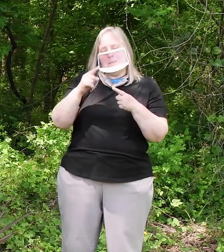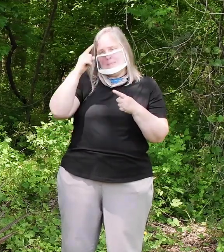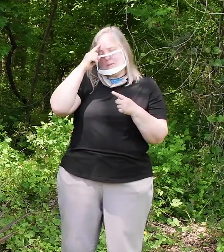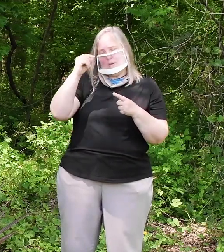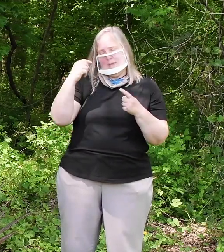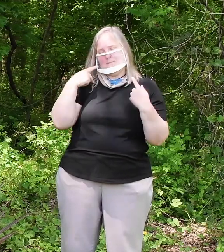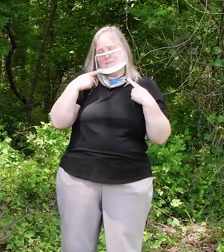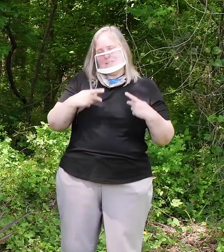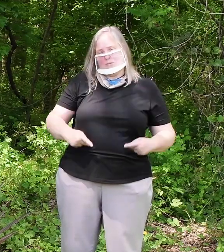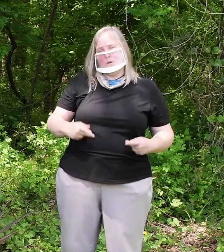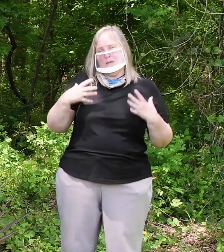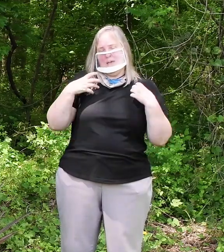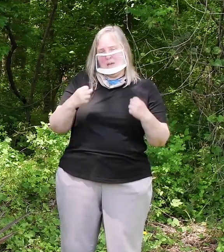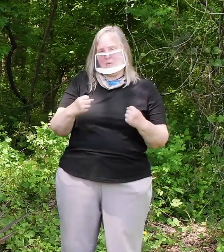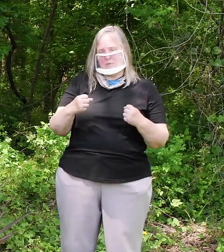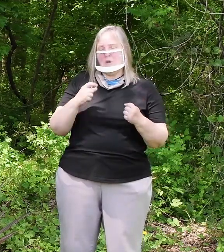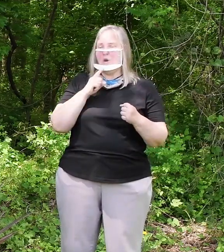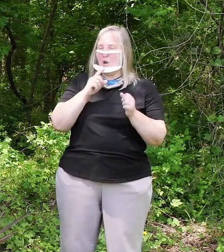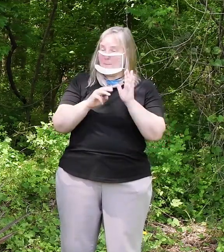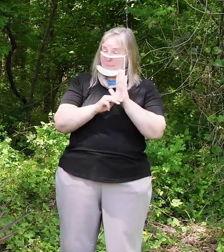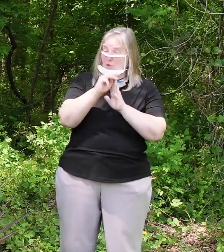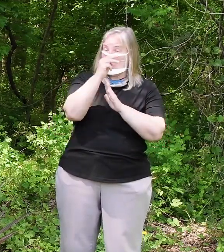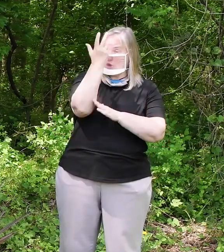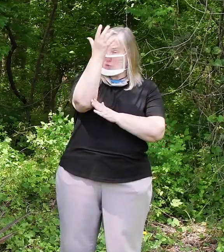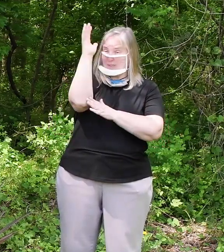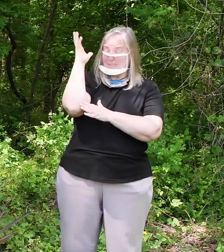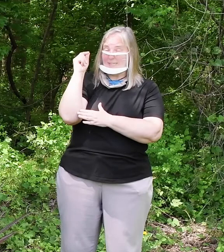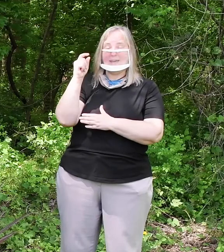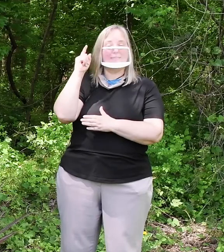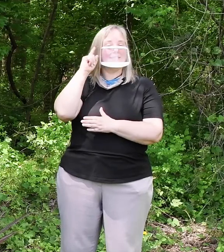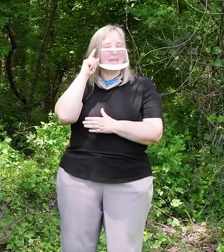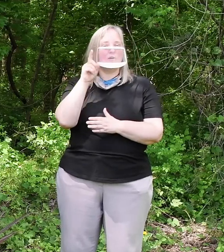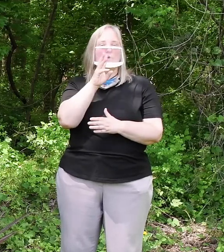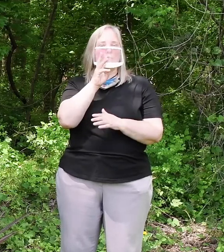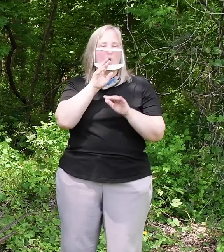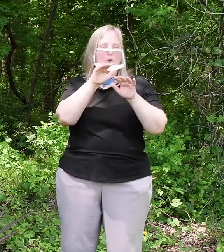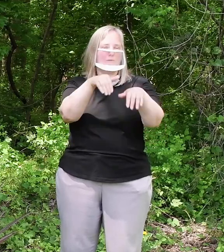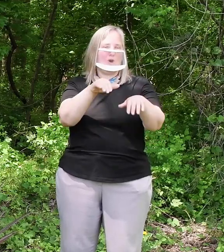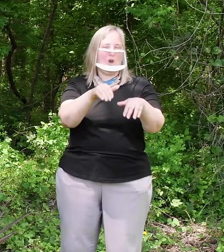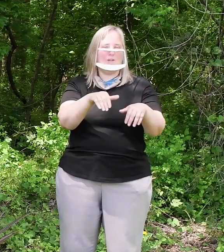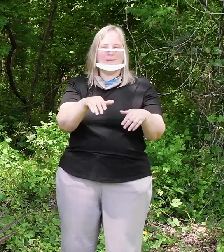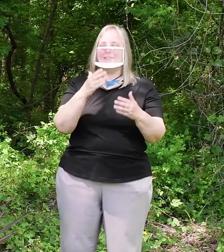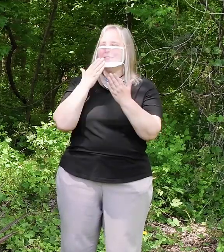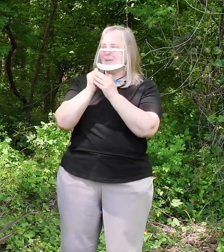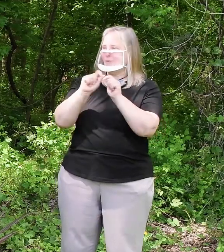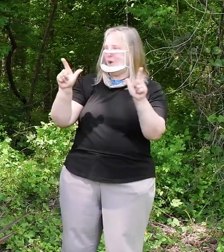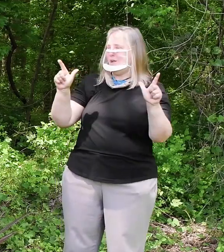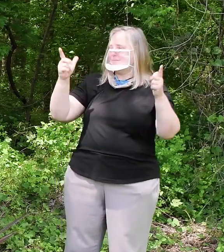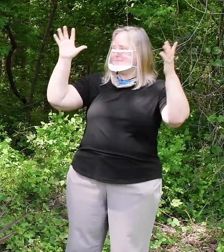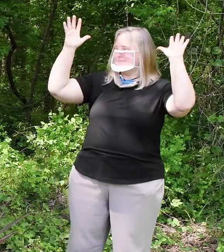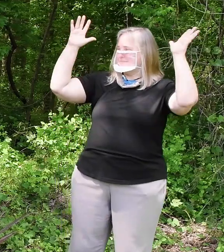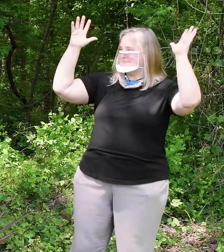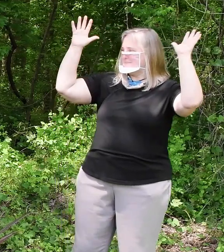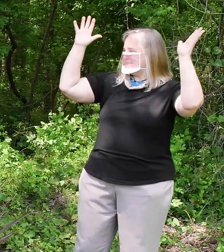health are mature trees and the sound of a waterfall. Thank you all.